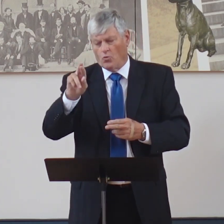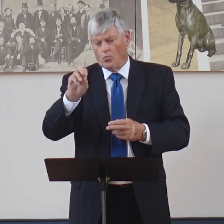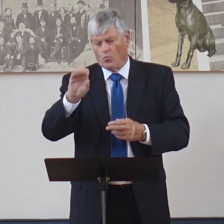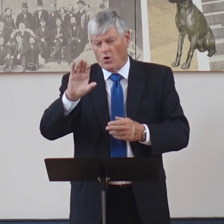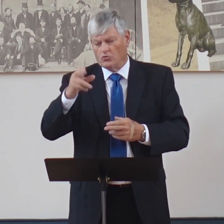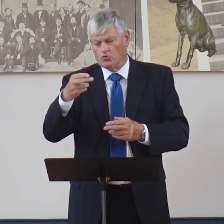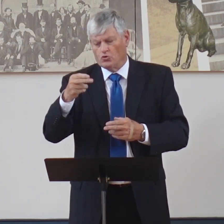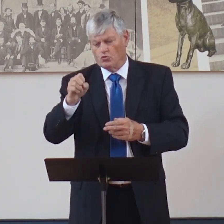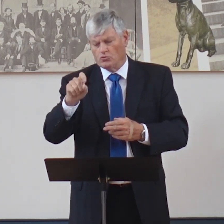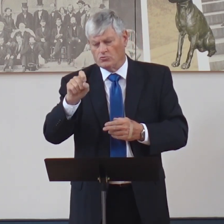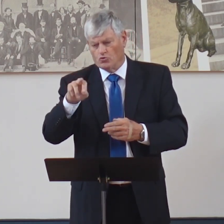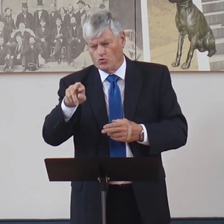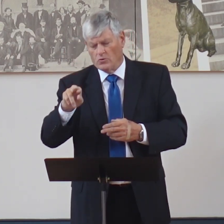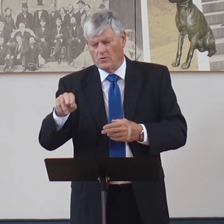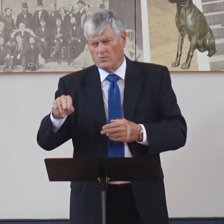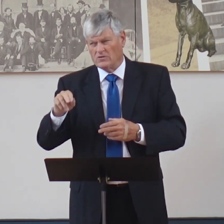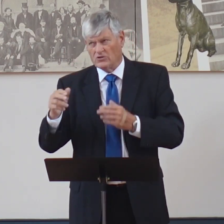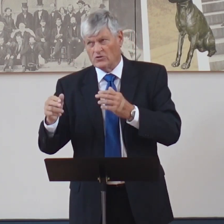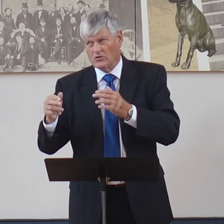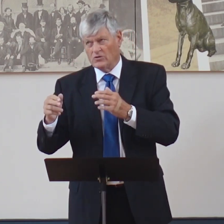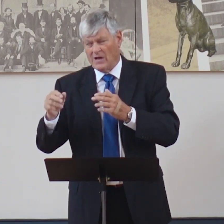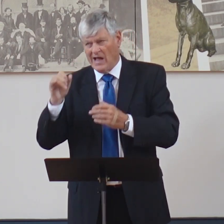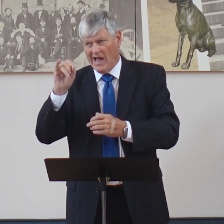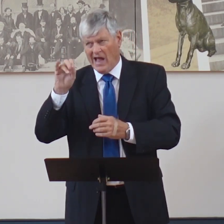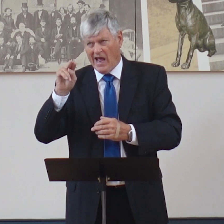the chair of the Rochester